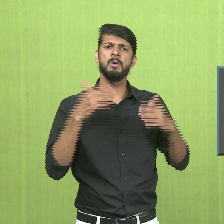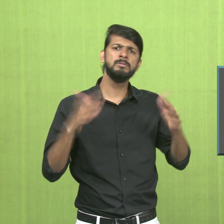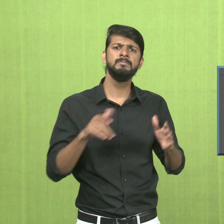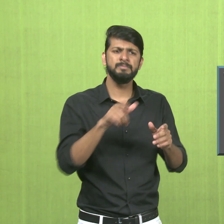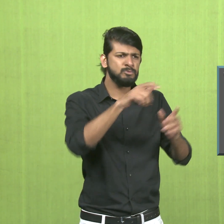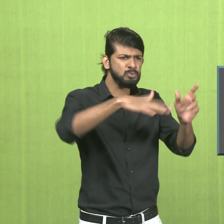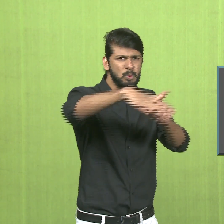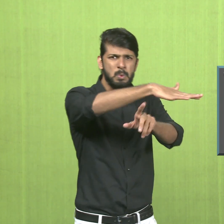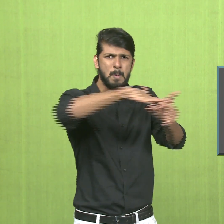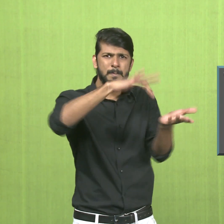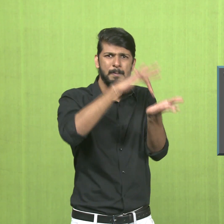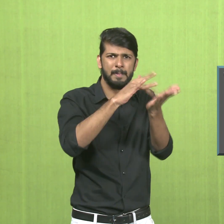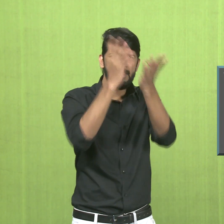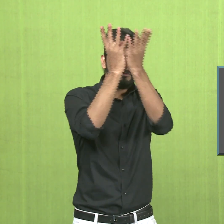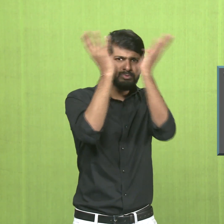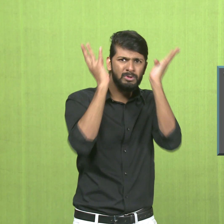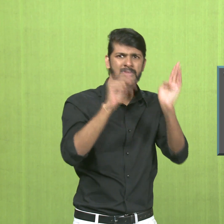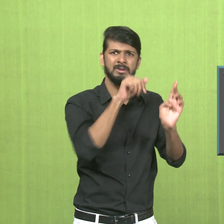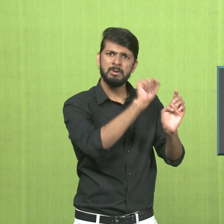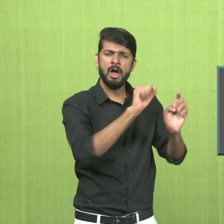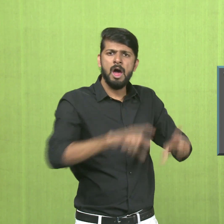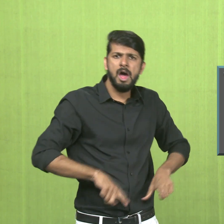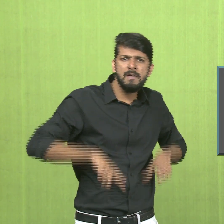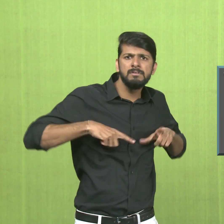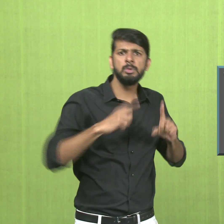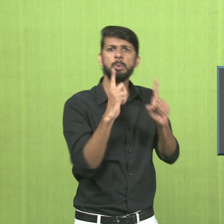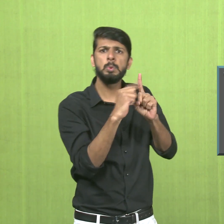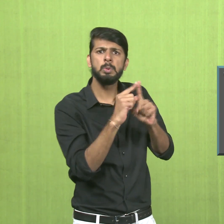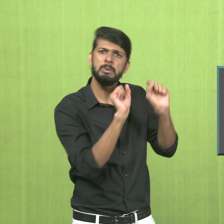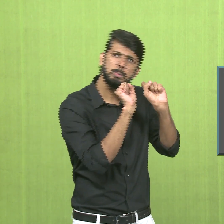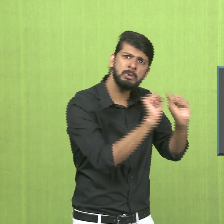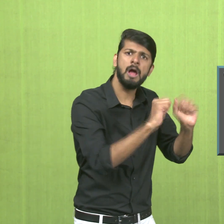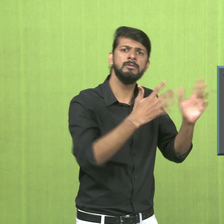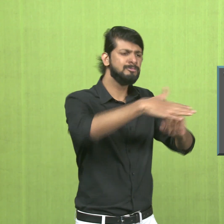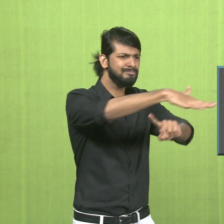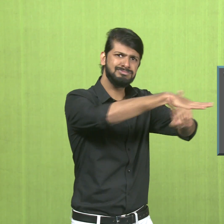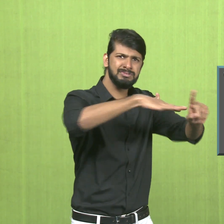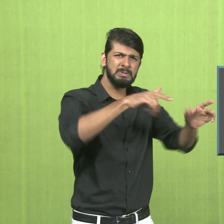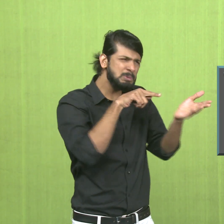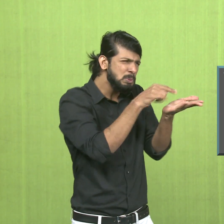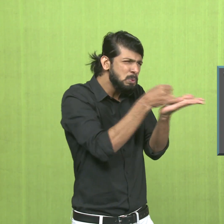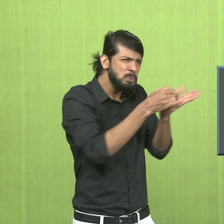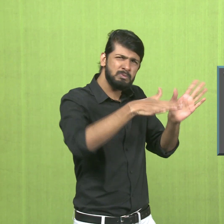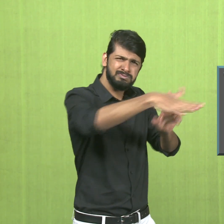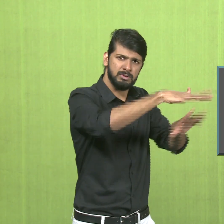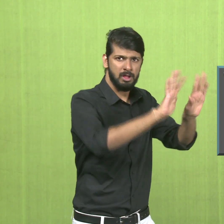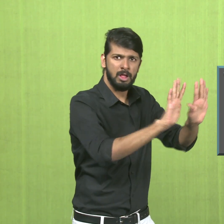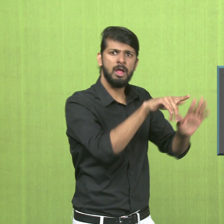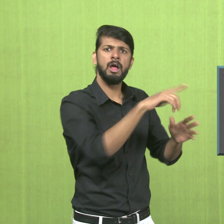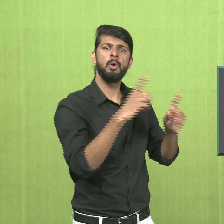The Warli paintings usually represent the environment and life of the